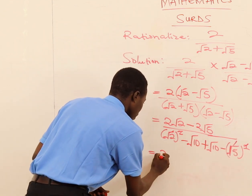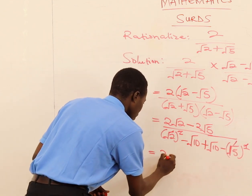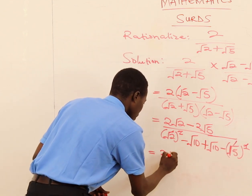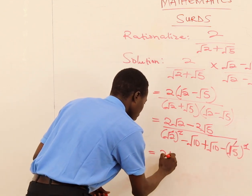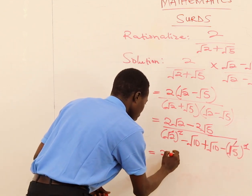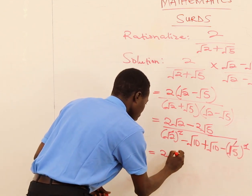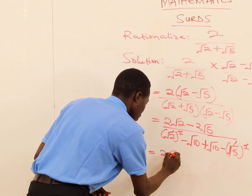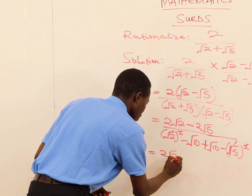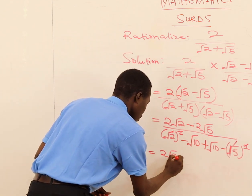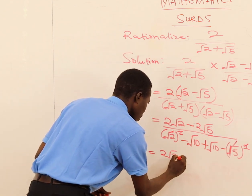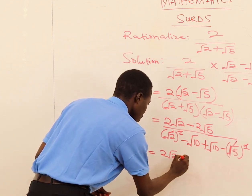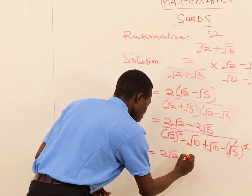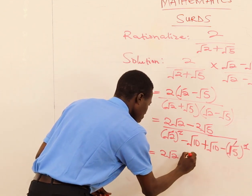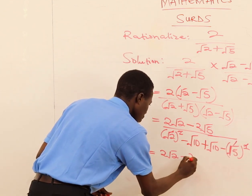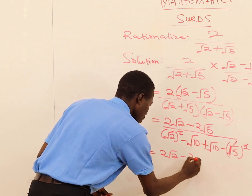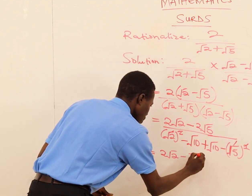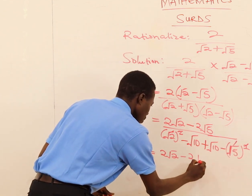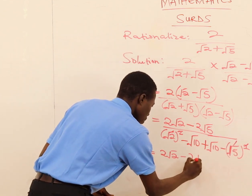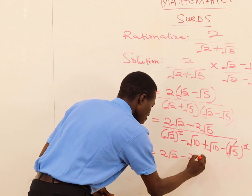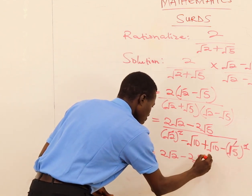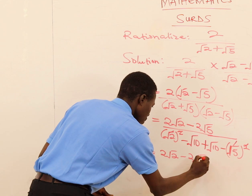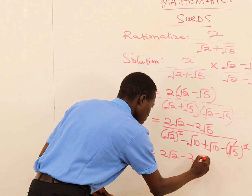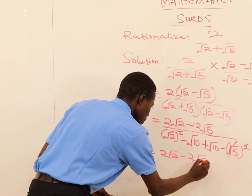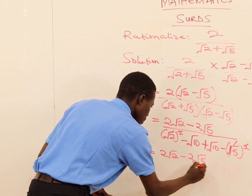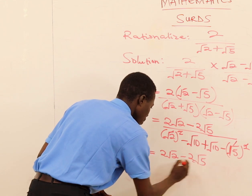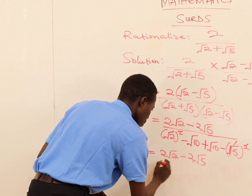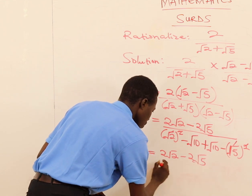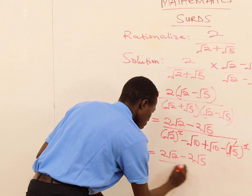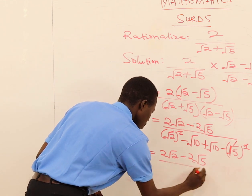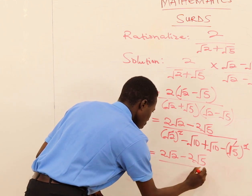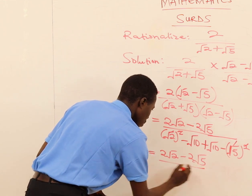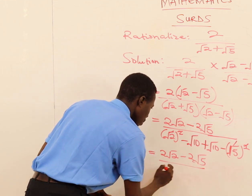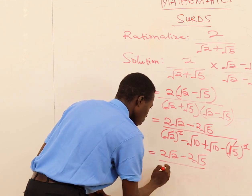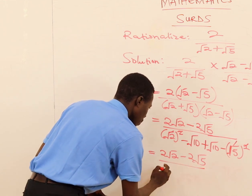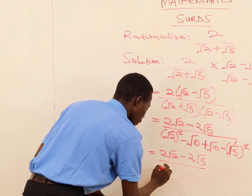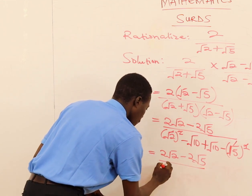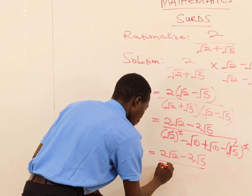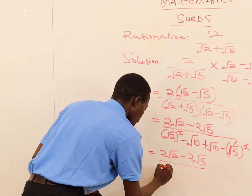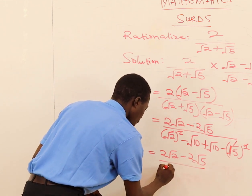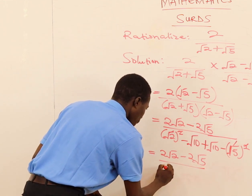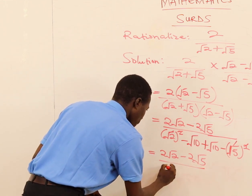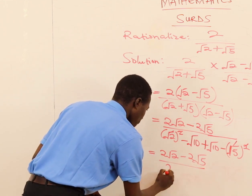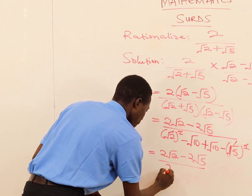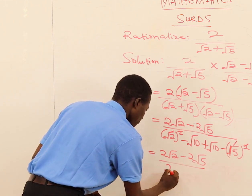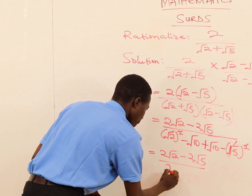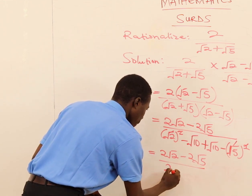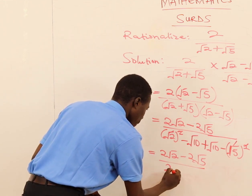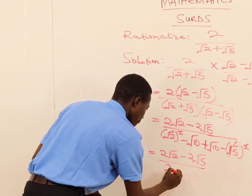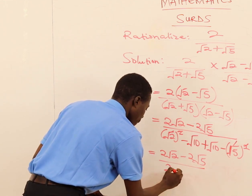So the power 2 cancels the square root sign, and in effect we have 2 square root 2 minus 2 root of 5 all